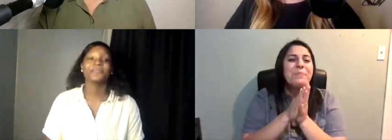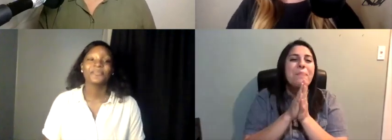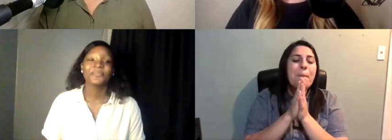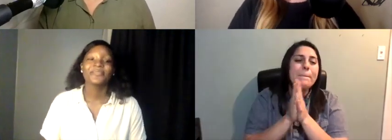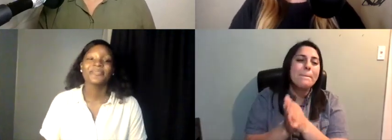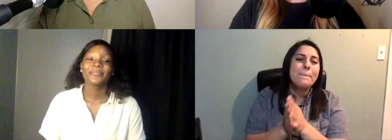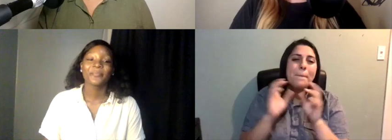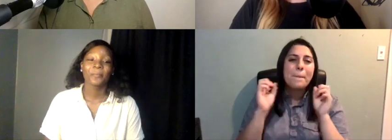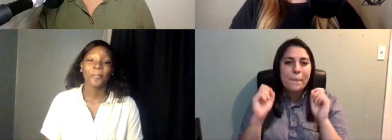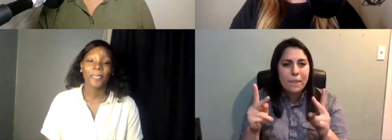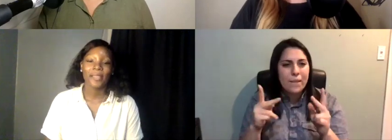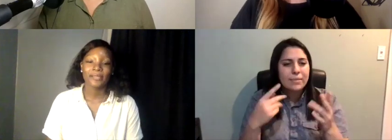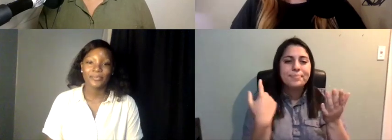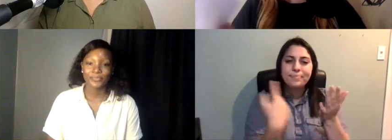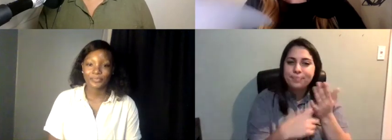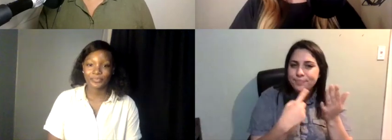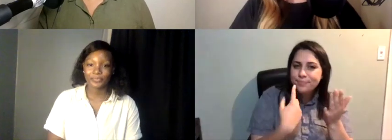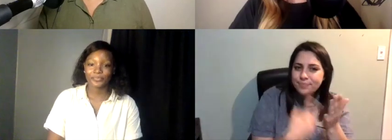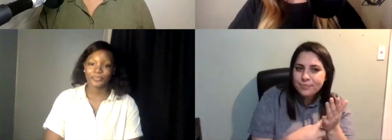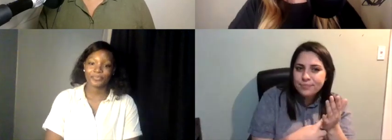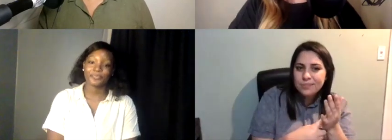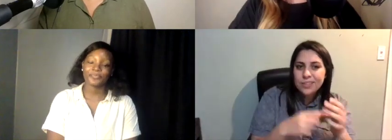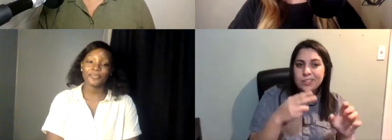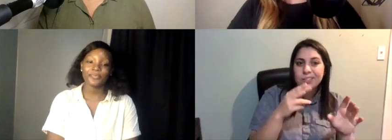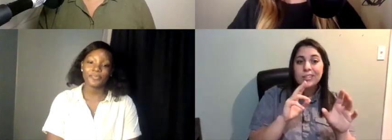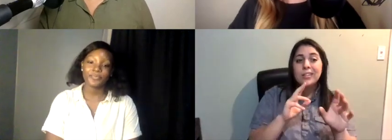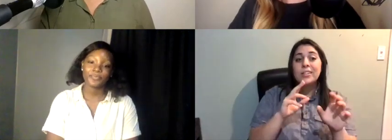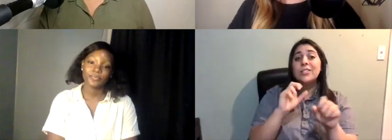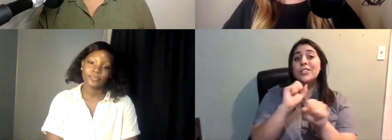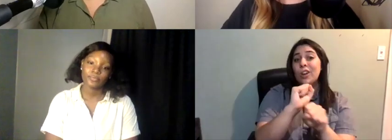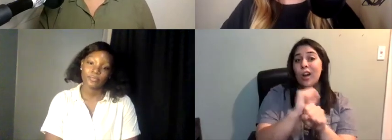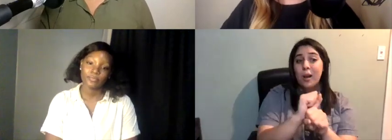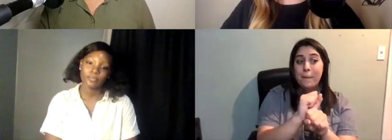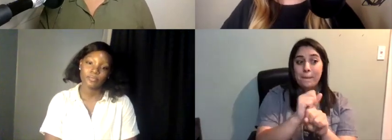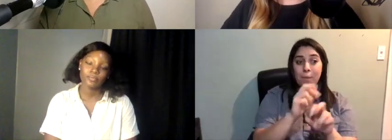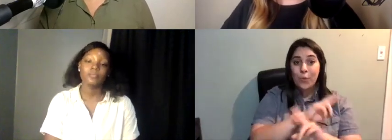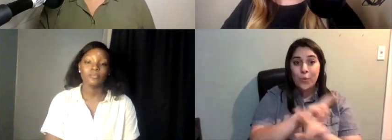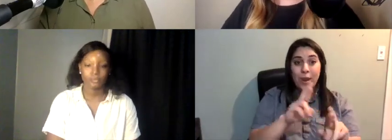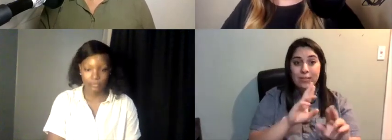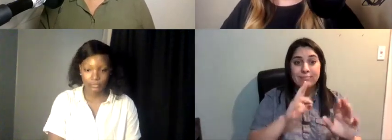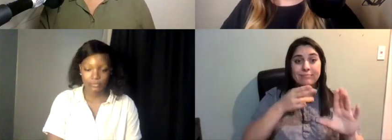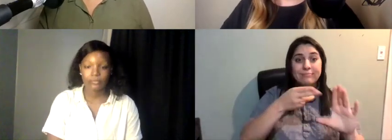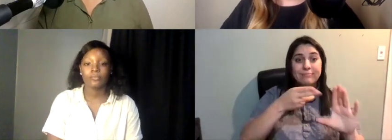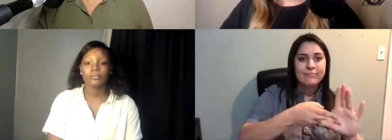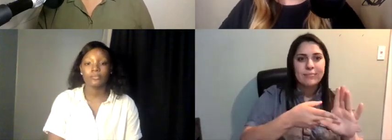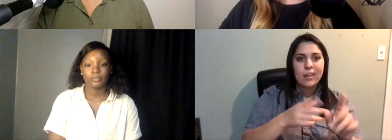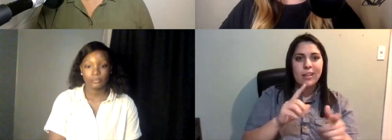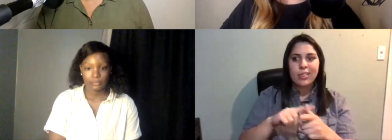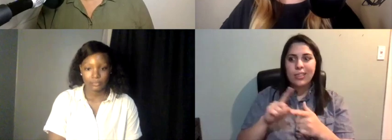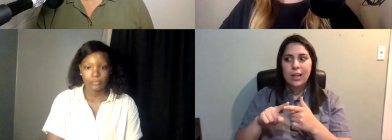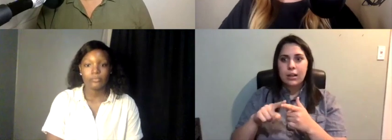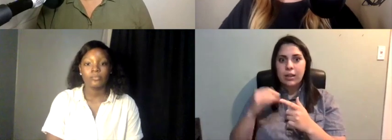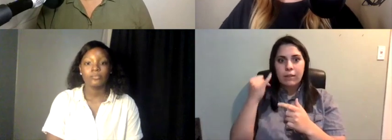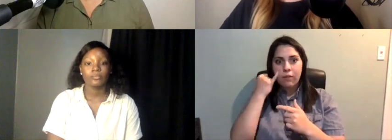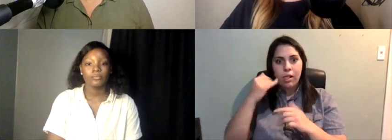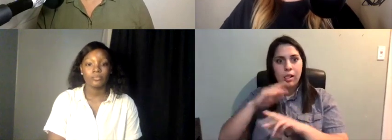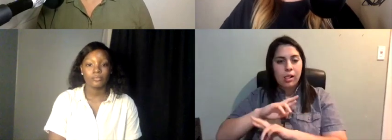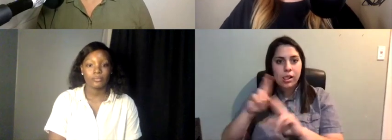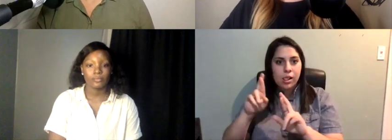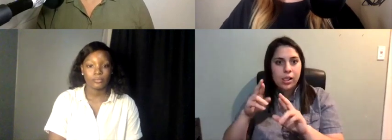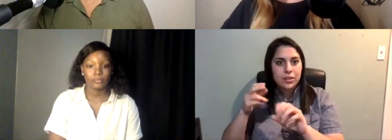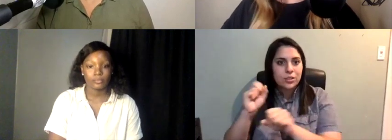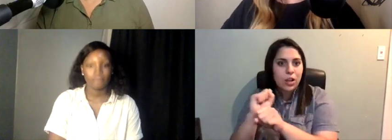okay. So we talked about having a job lined up and not having a job lined up. And like we said, you